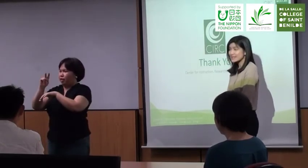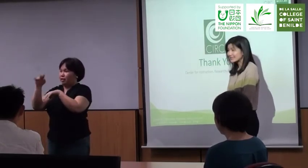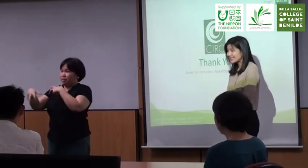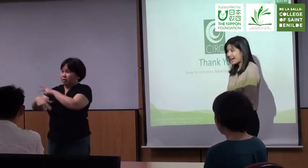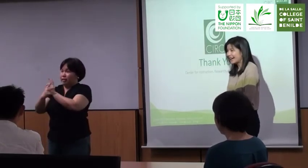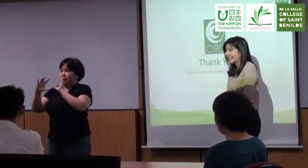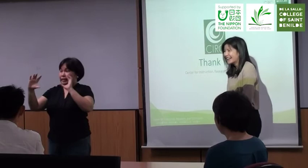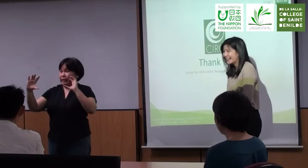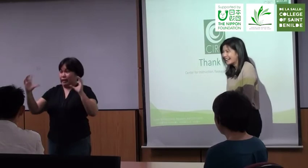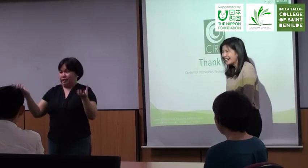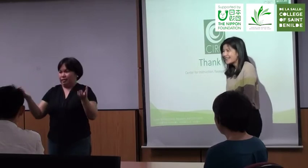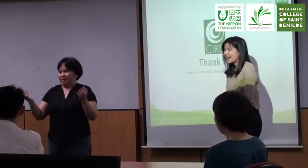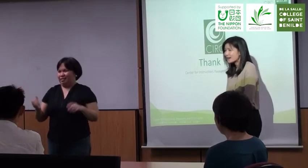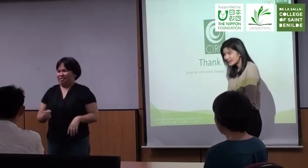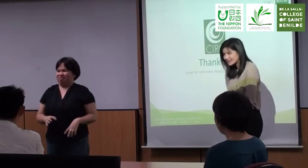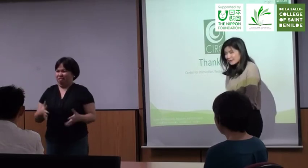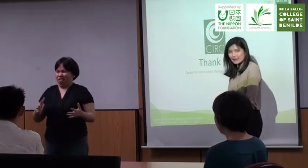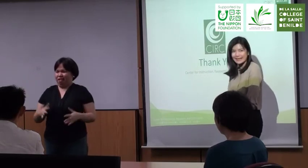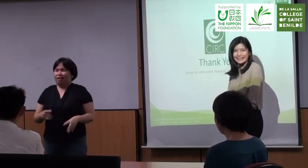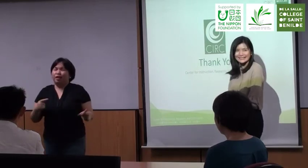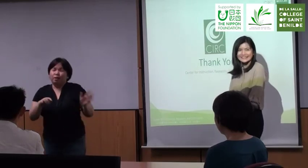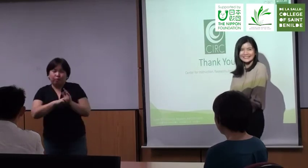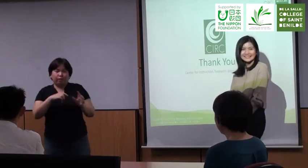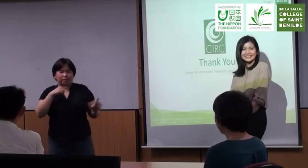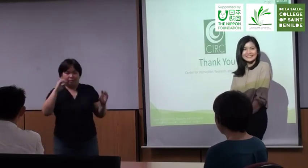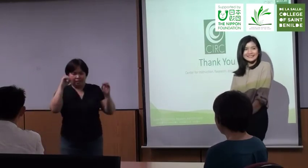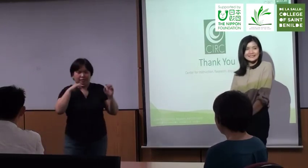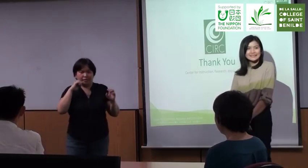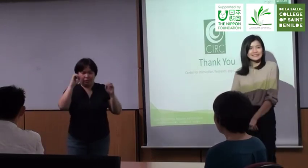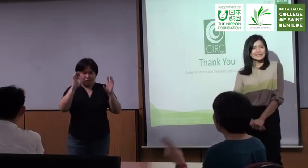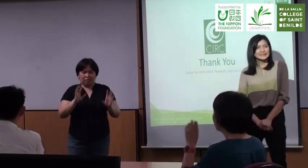So, pag absent ka, absent ka rin.